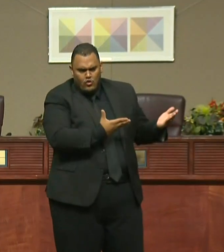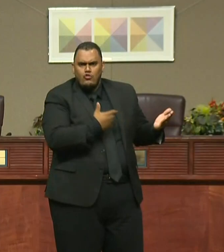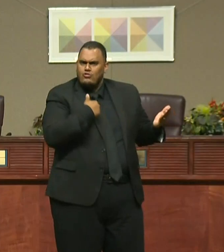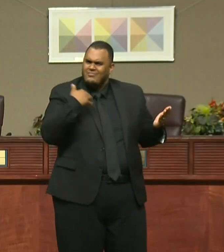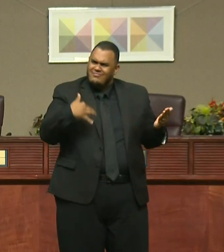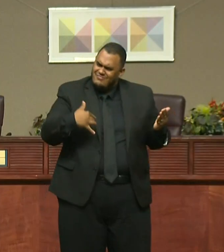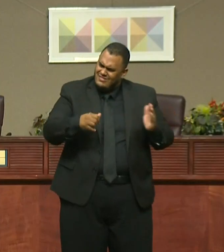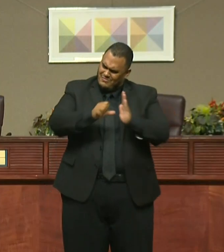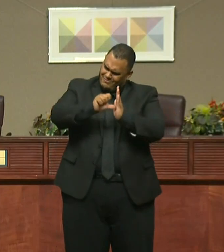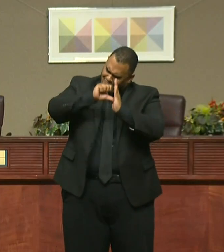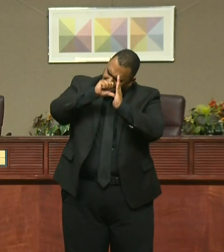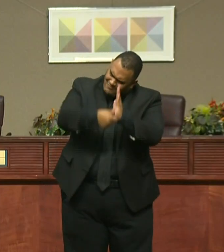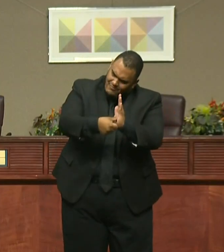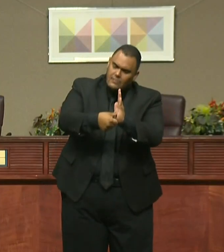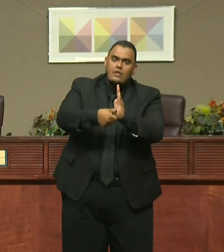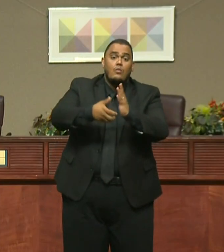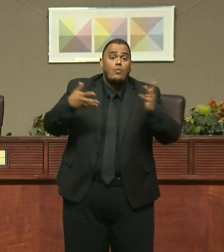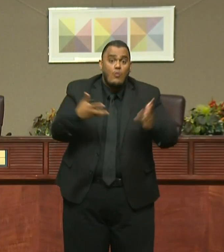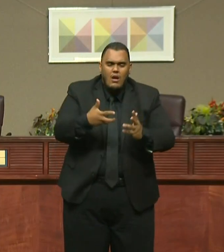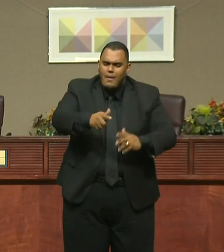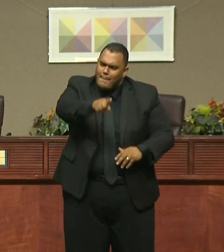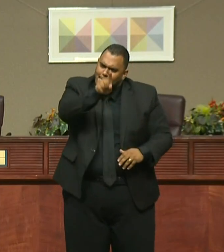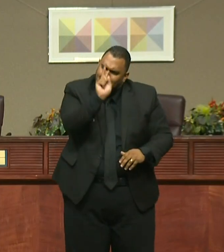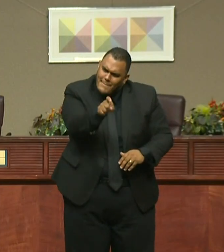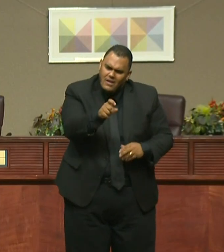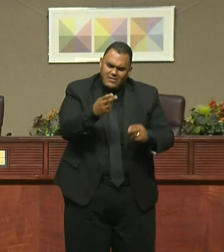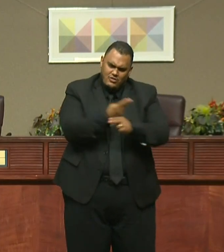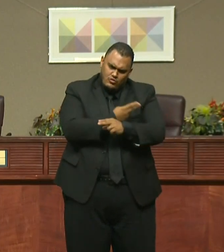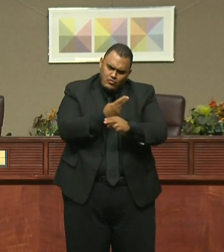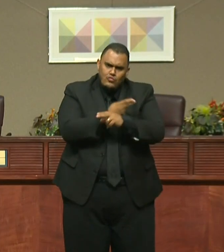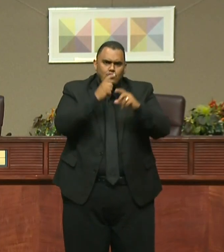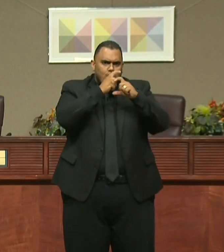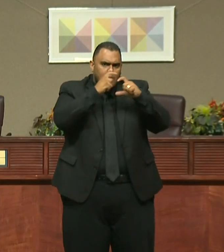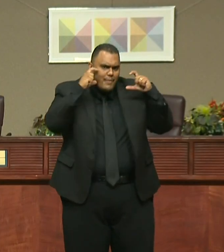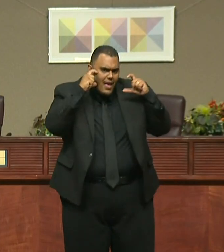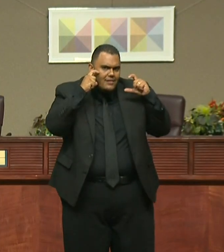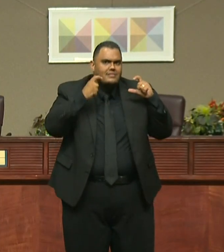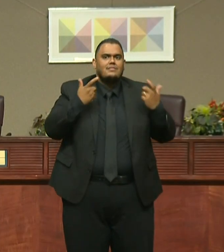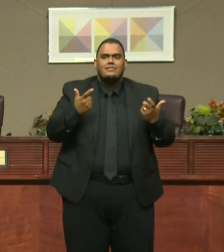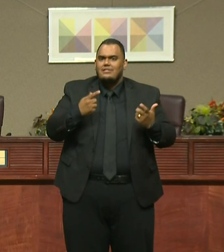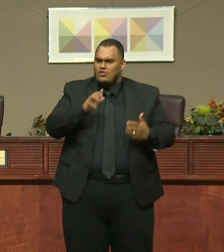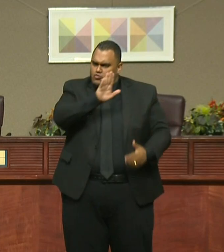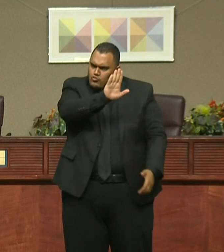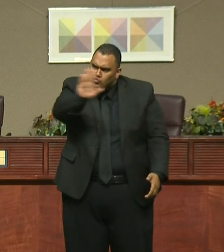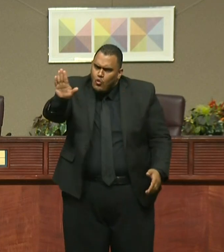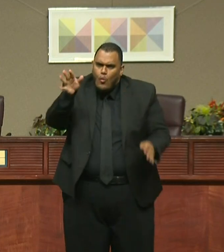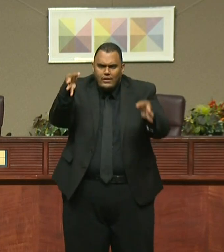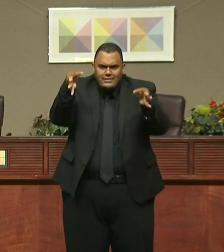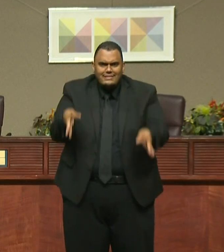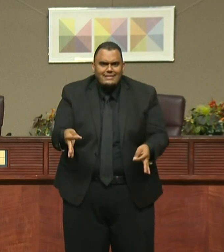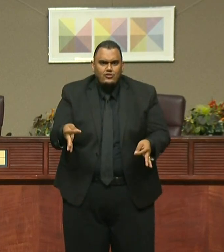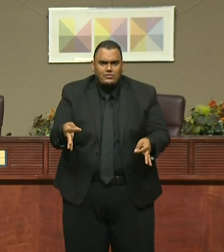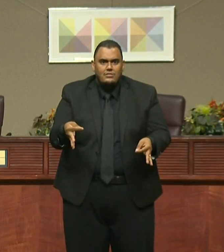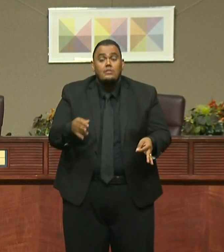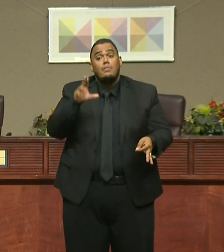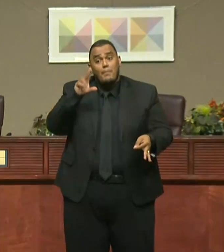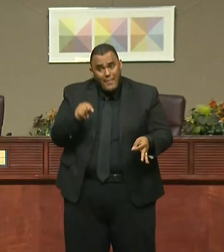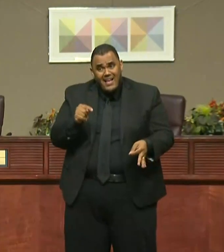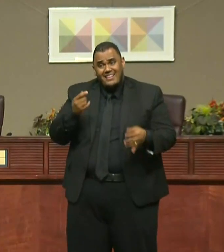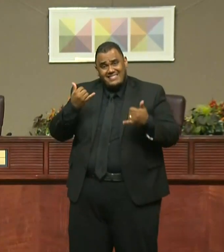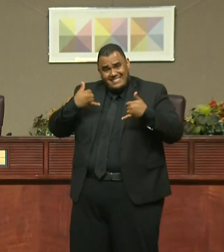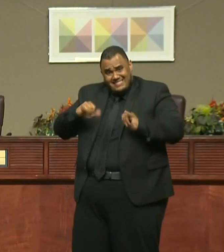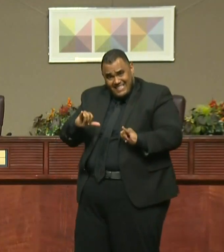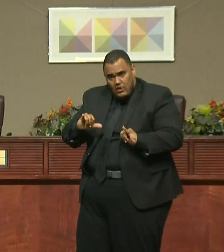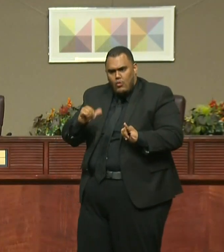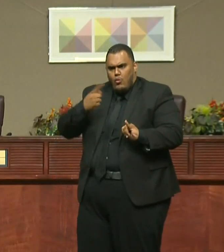the need to use masks by individuals on a voluntary basis. So we are advising, we're providing the mask, we